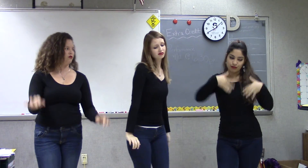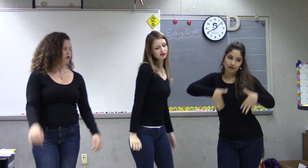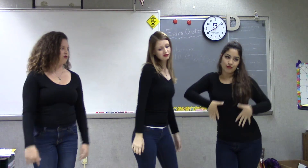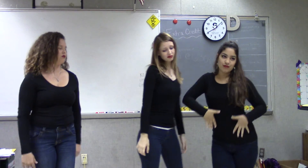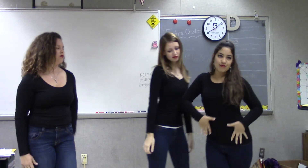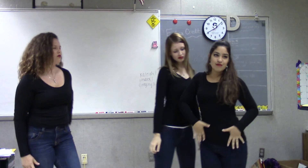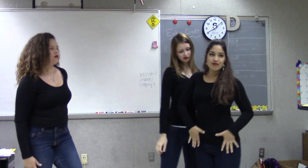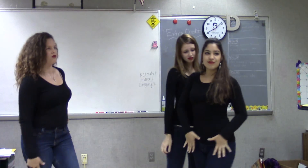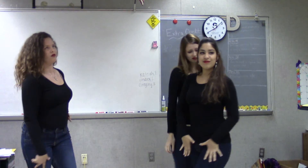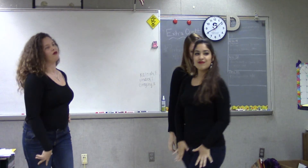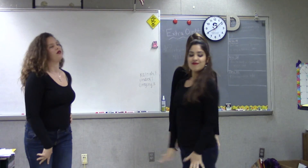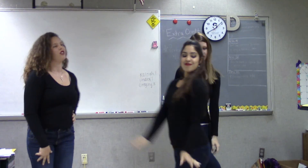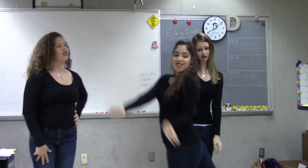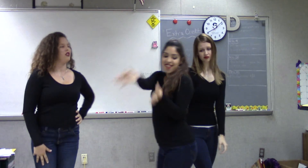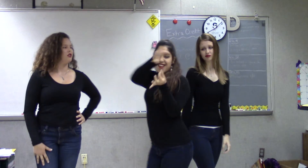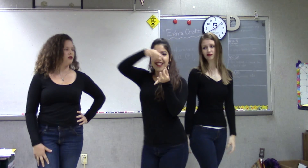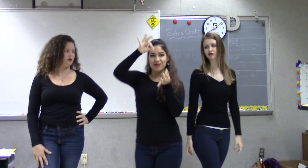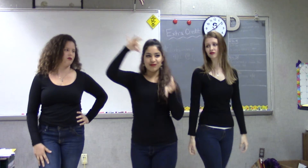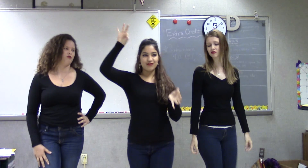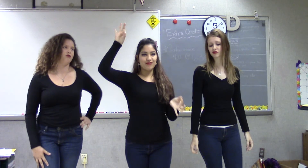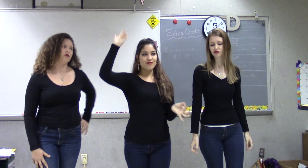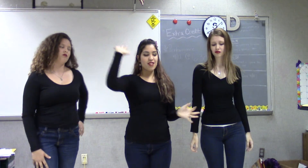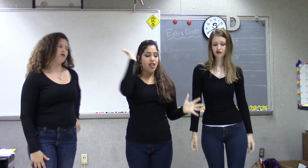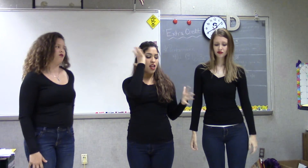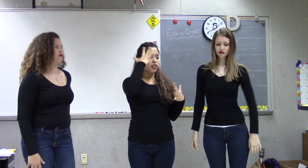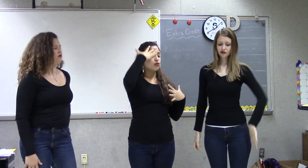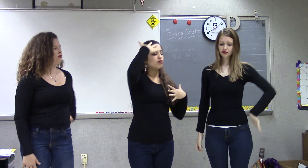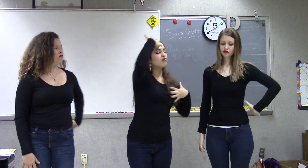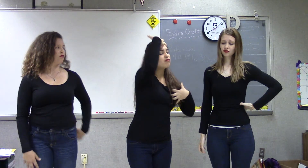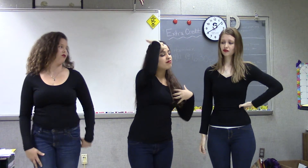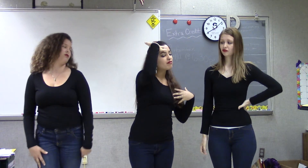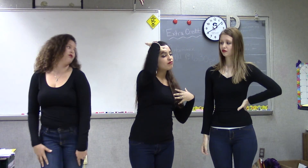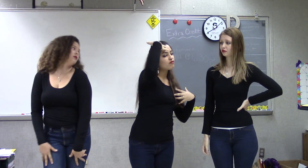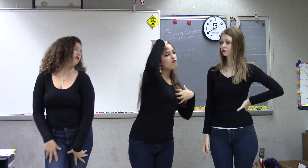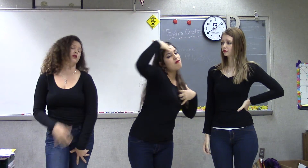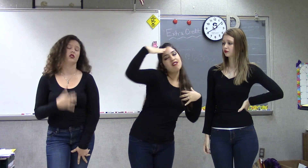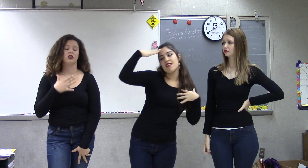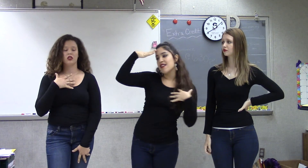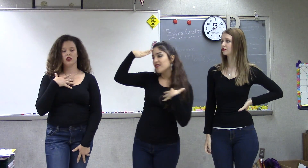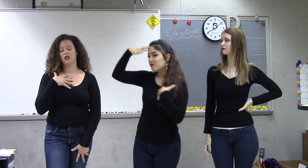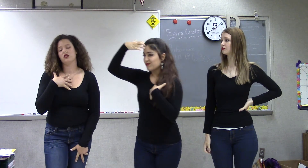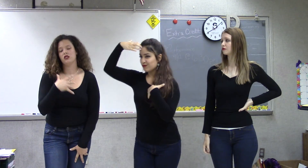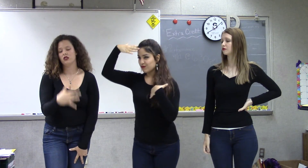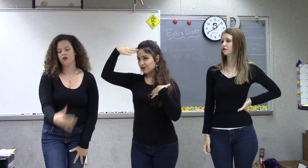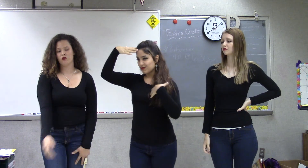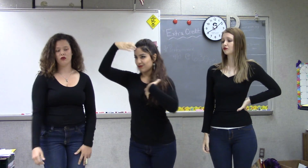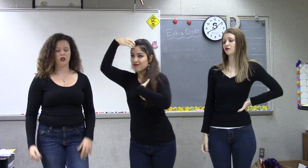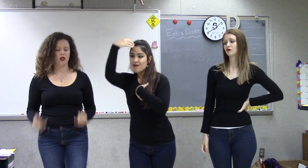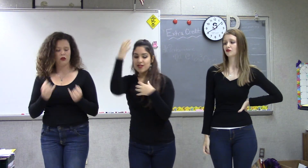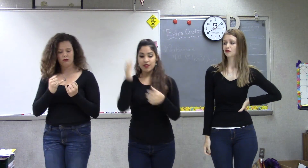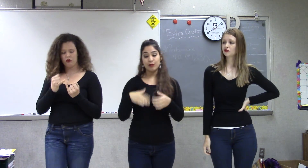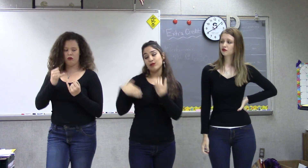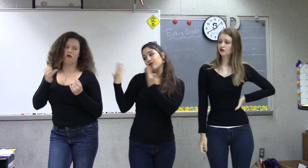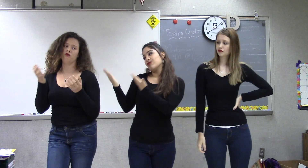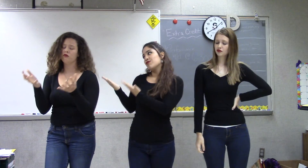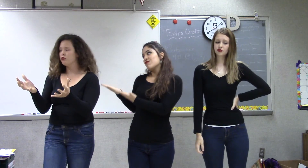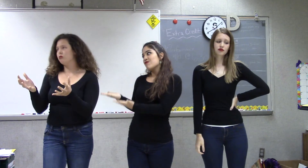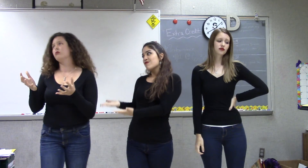Poor unfortunate souls, in pain, in need. This one longing to be